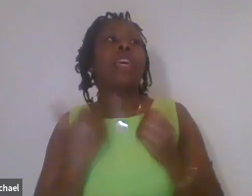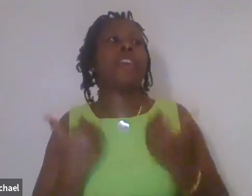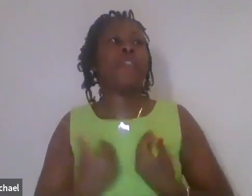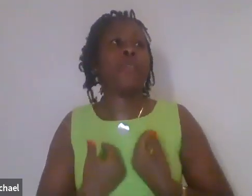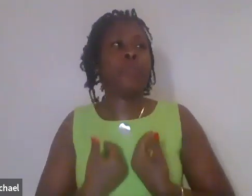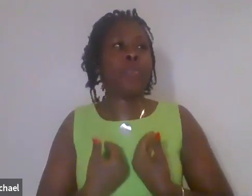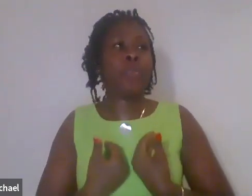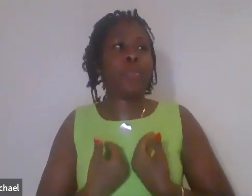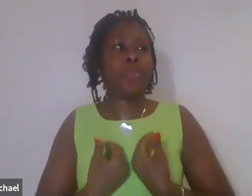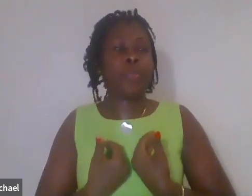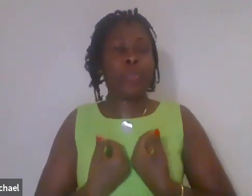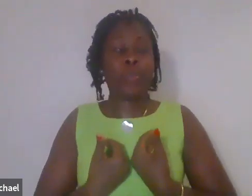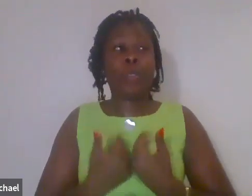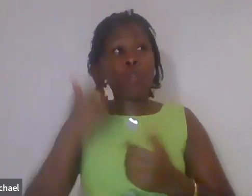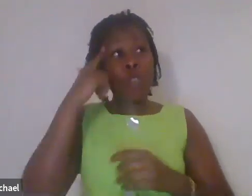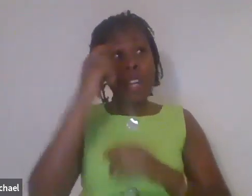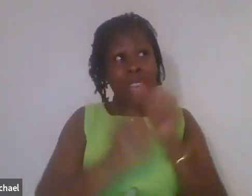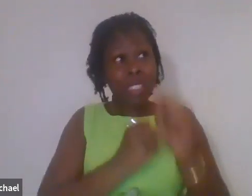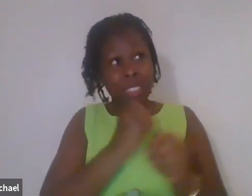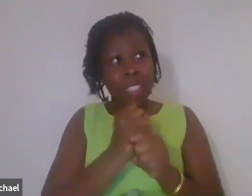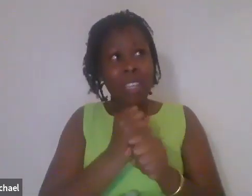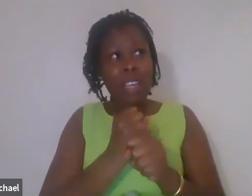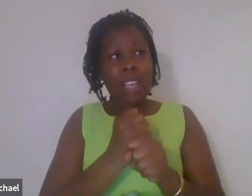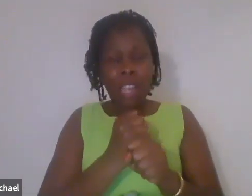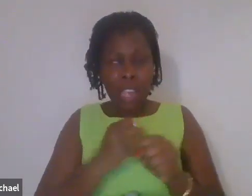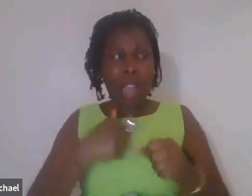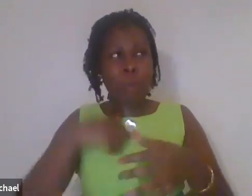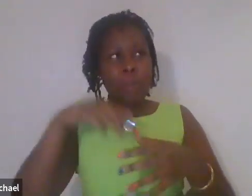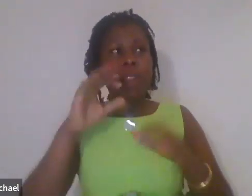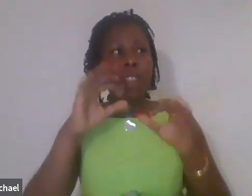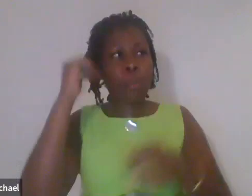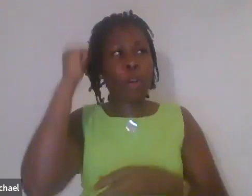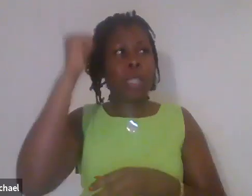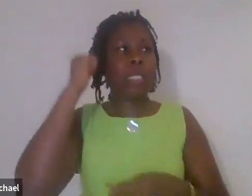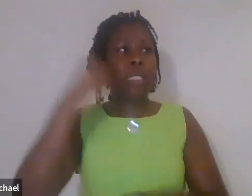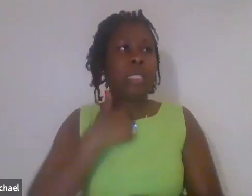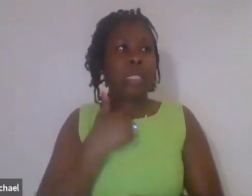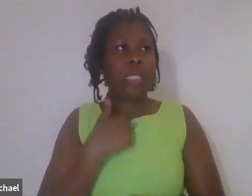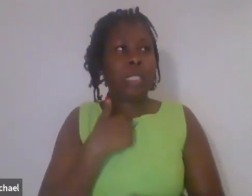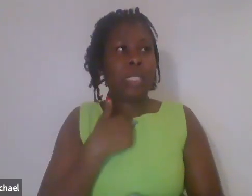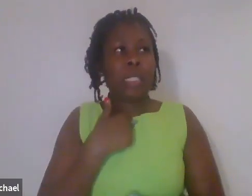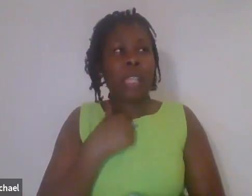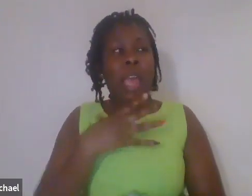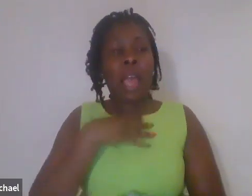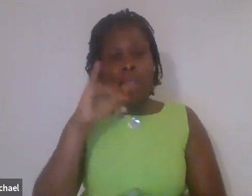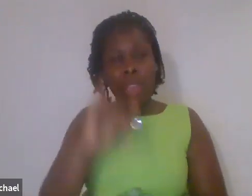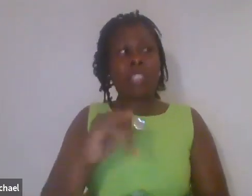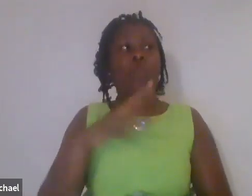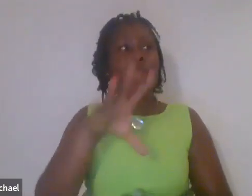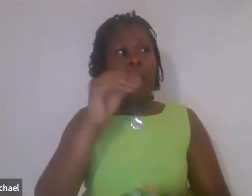I have planned for each year. For the next year, For next year, I'm in politics. I know I'll be in politics. And that will